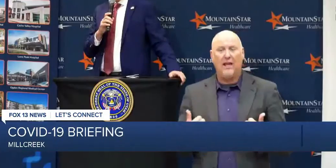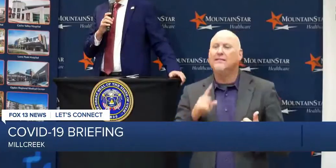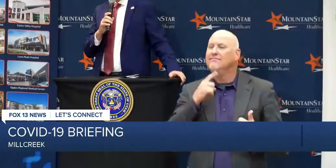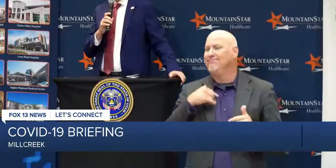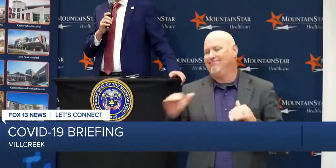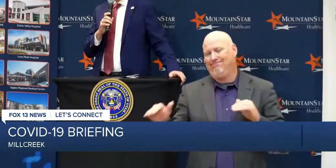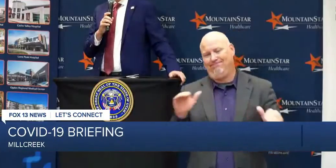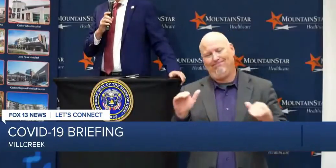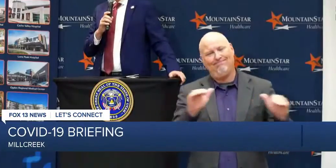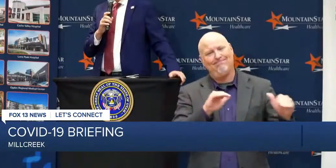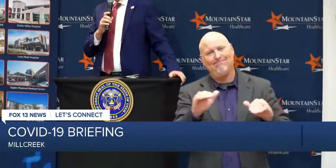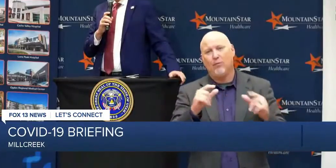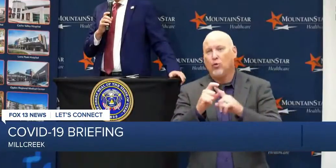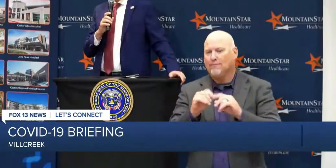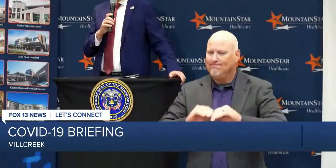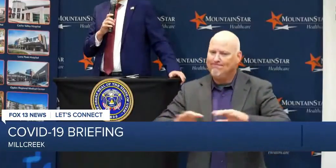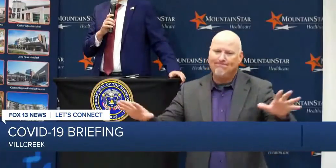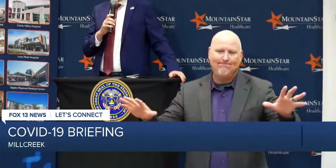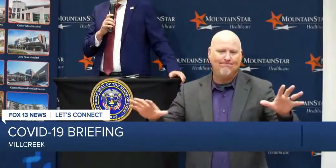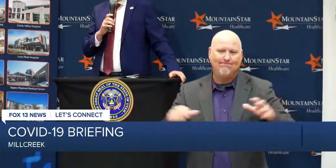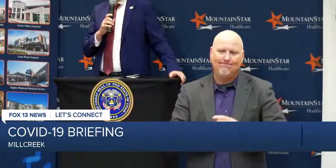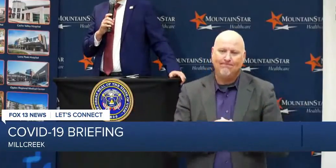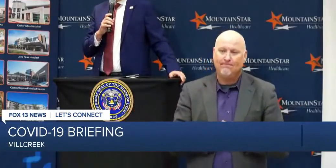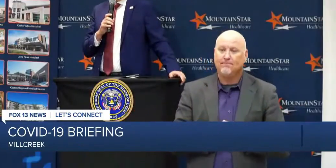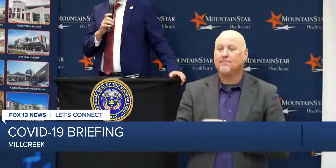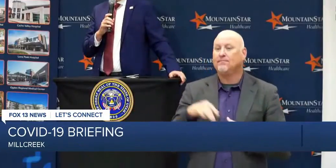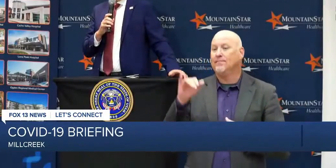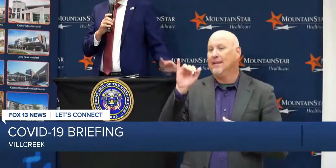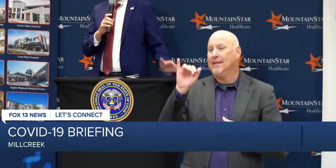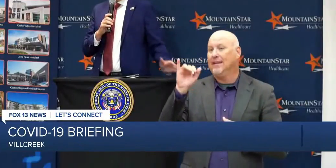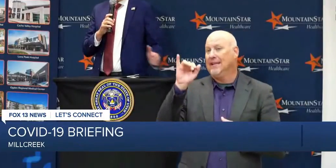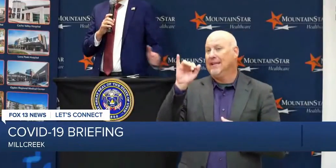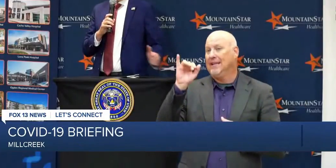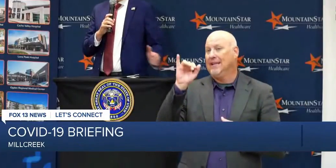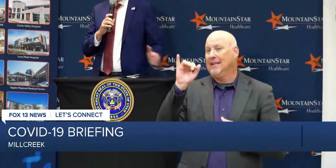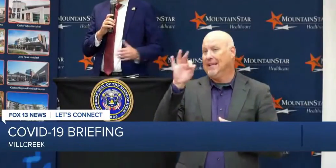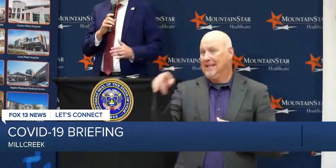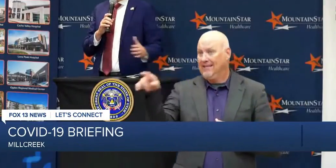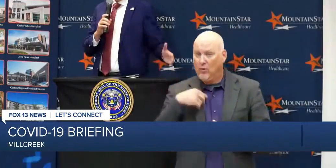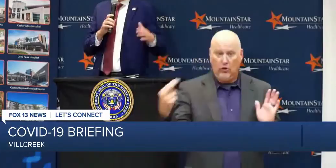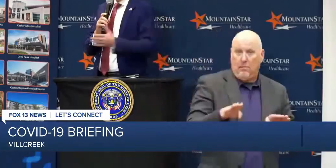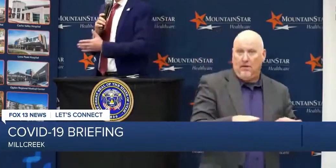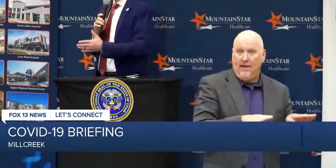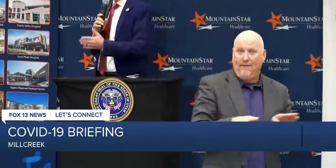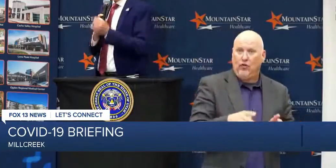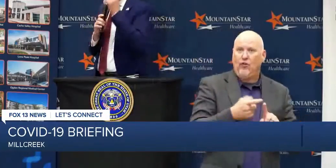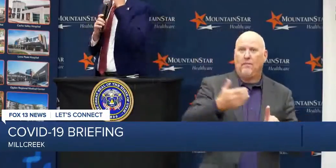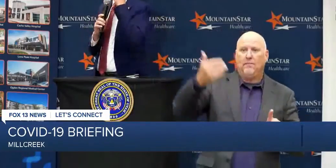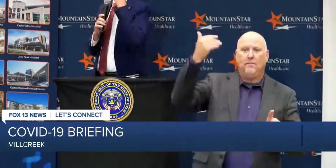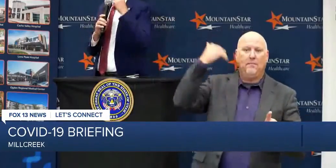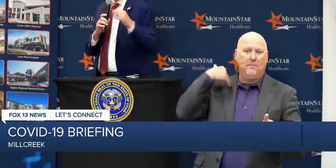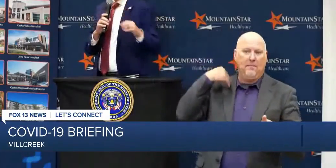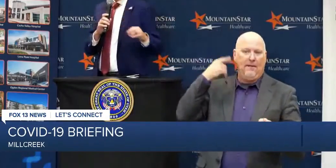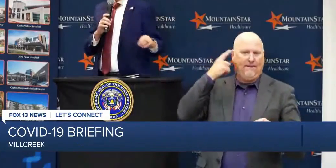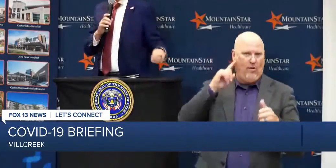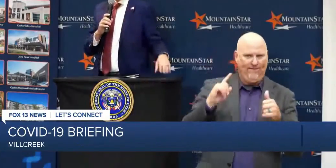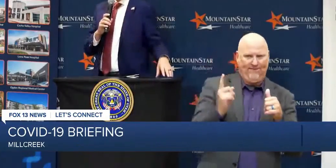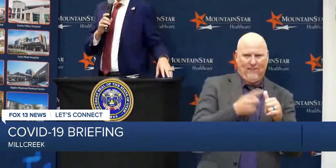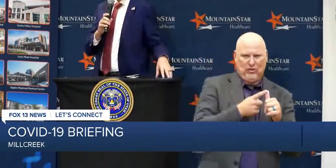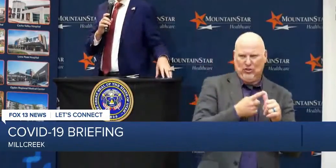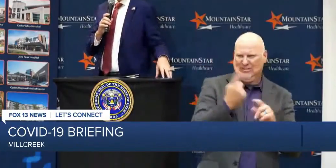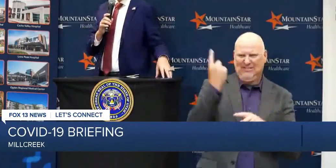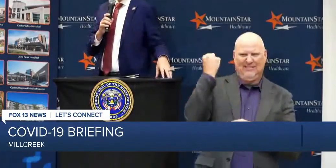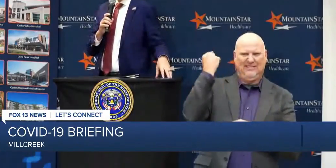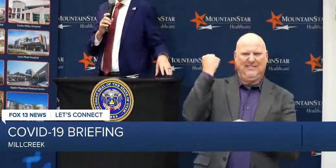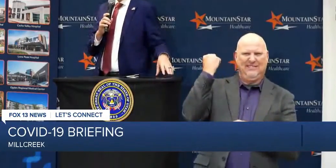look at behavior during the first year of the virus, it